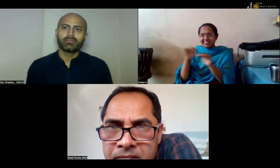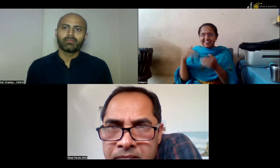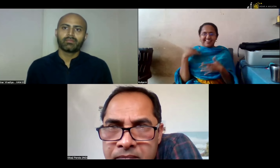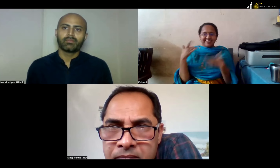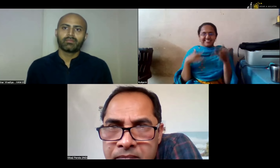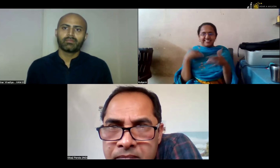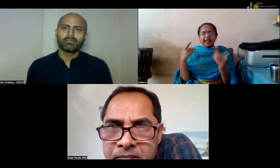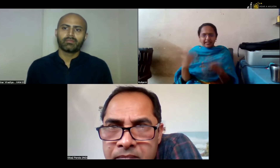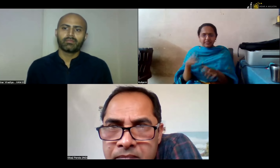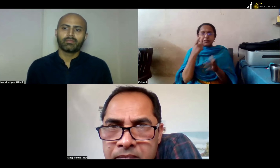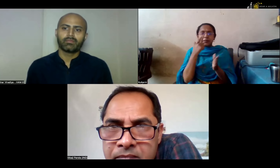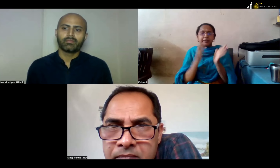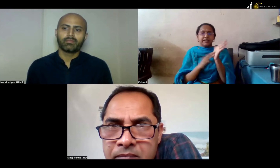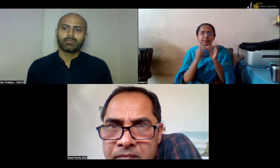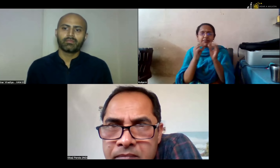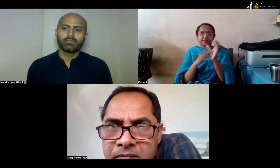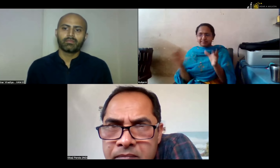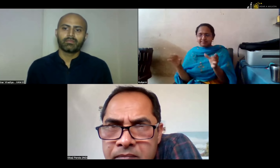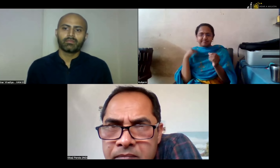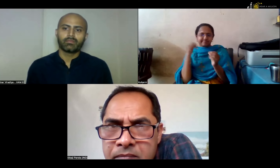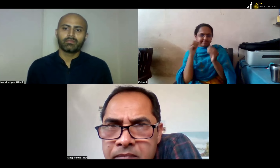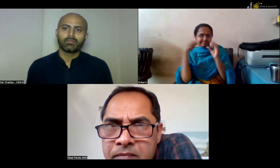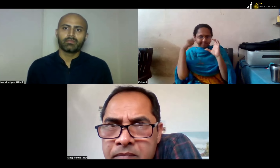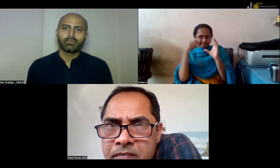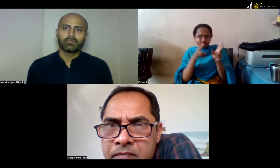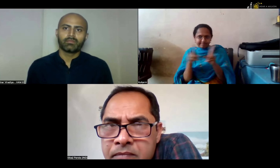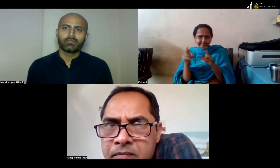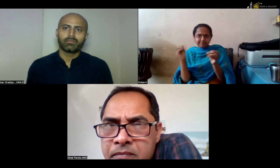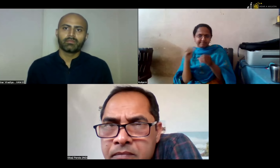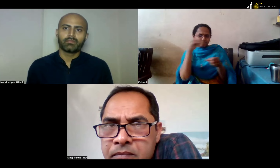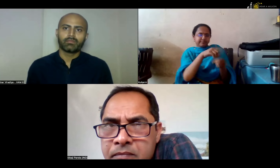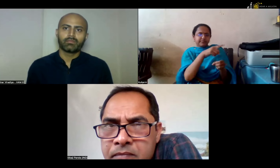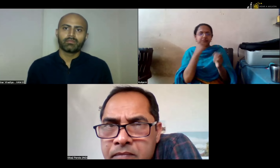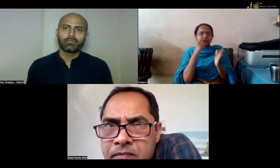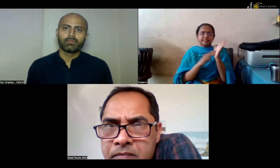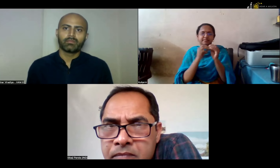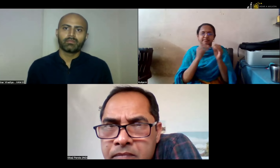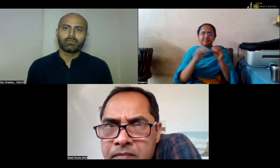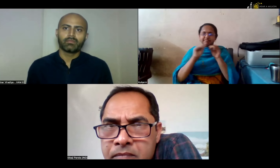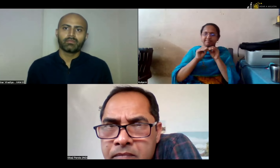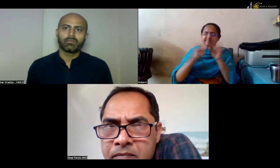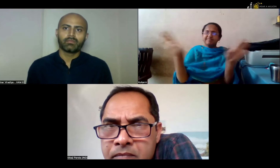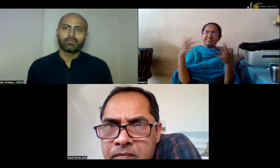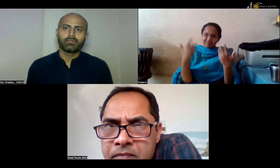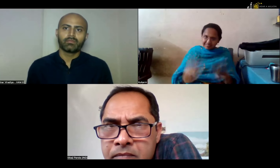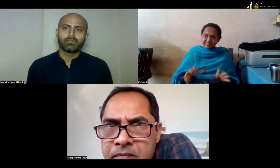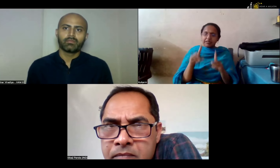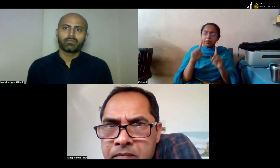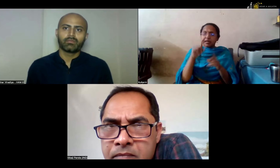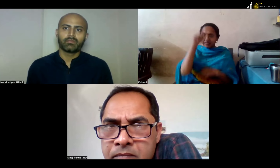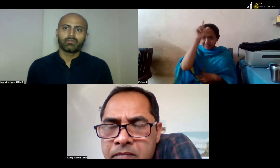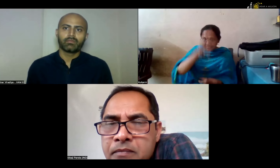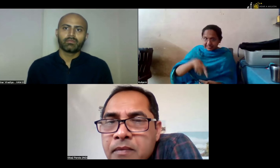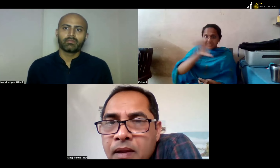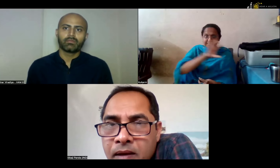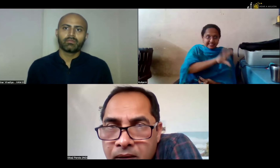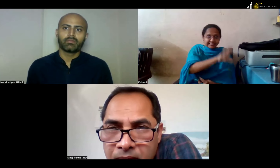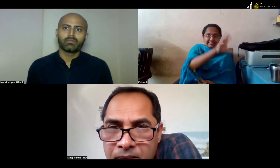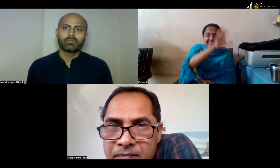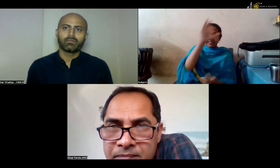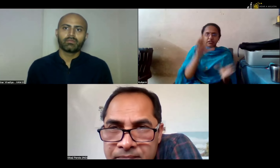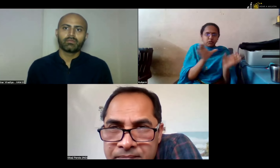of sign language and all that. But what you spoke about, the ecosystem, and, I have been